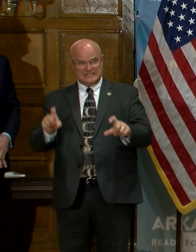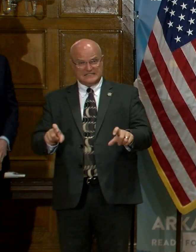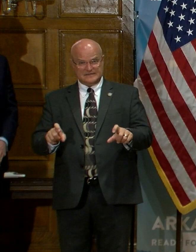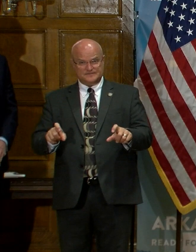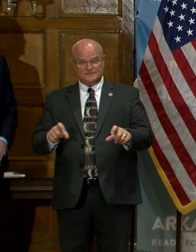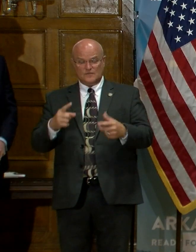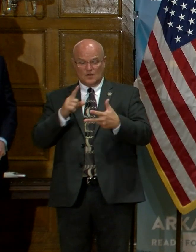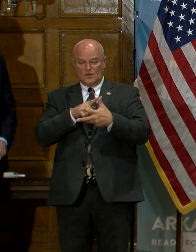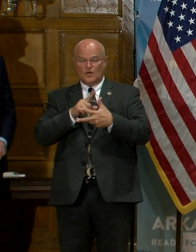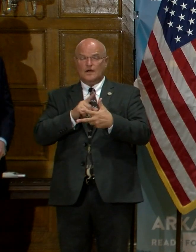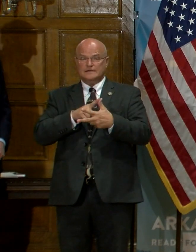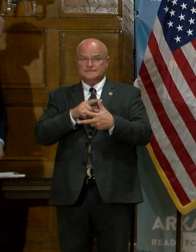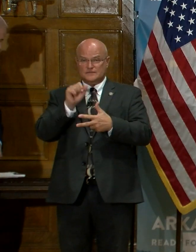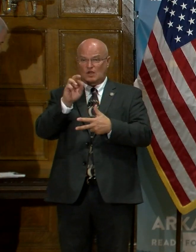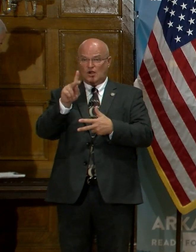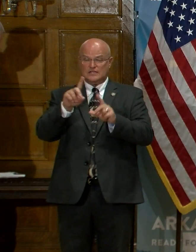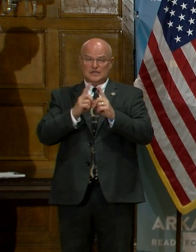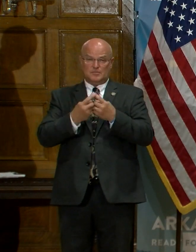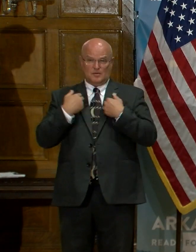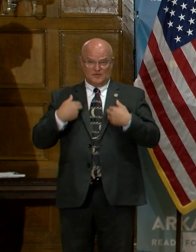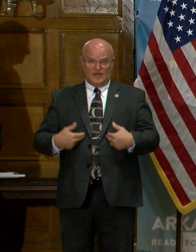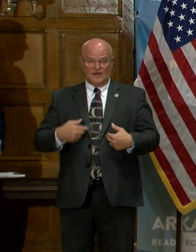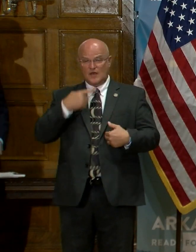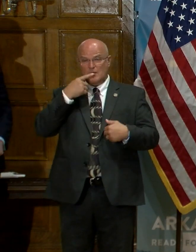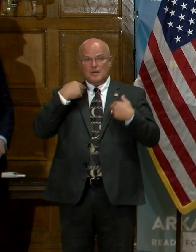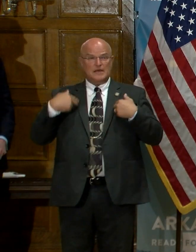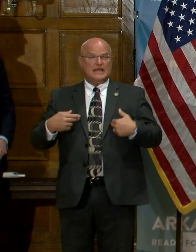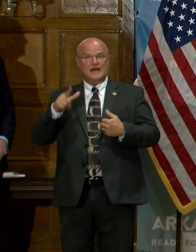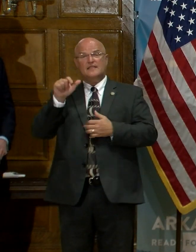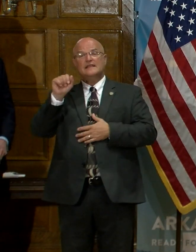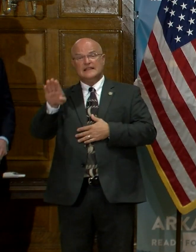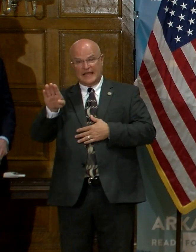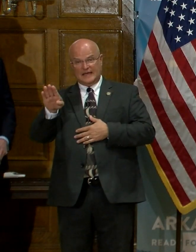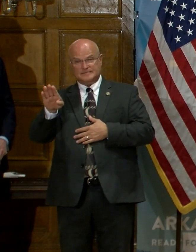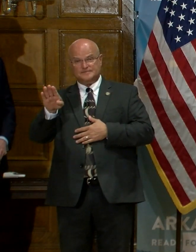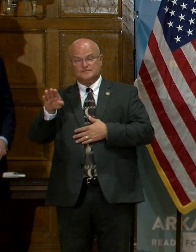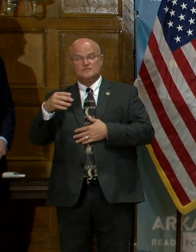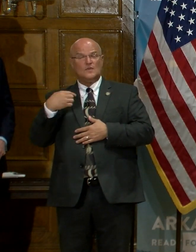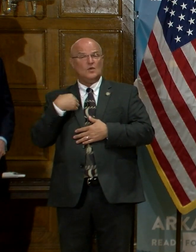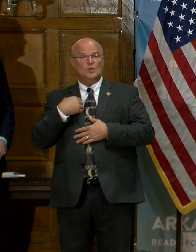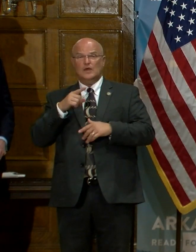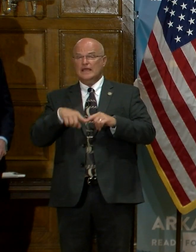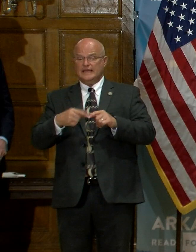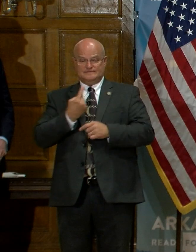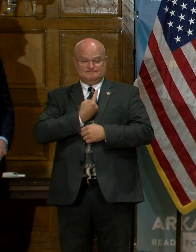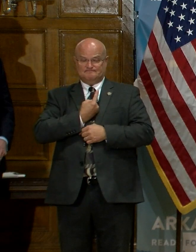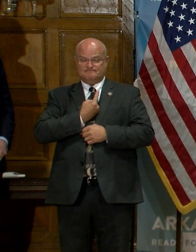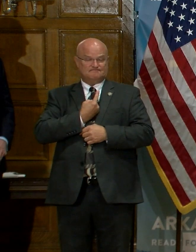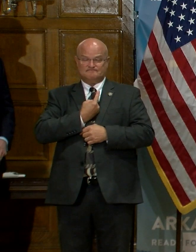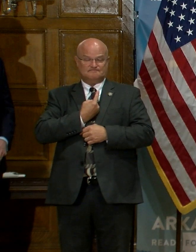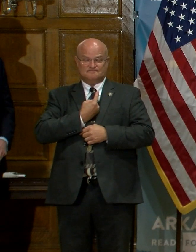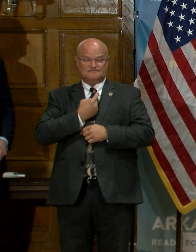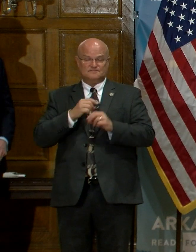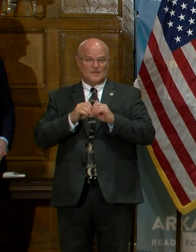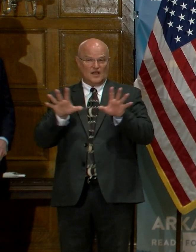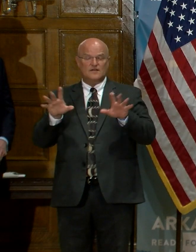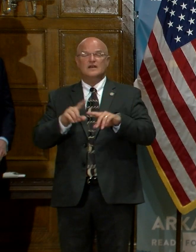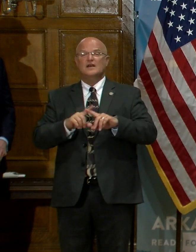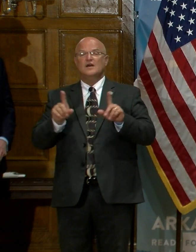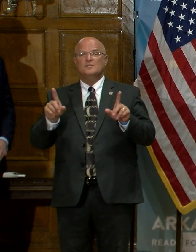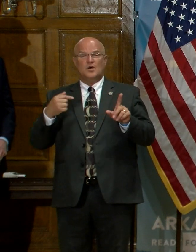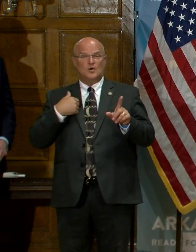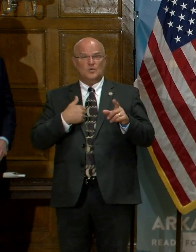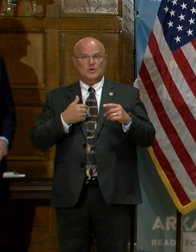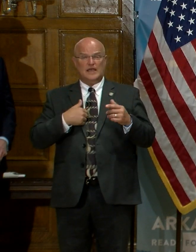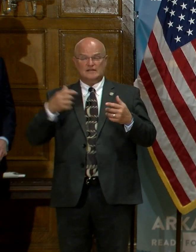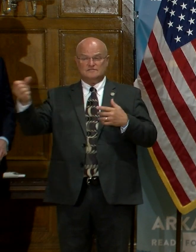testing. One, as you mentioned, is the Arkansas Department of Health Public Health Lab. We can't do this on our own, obviously, but